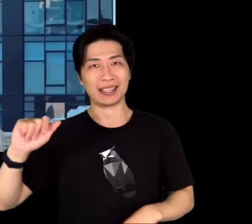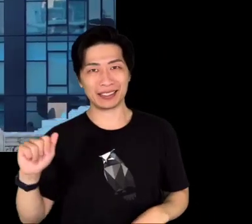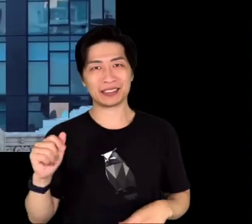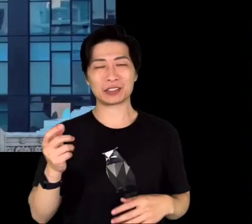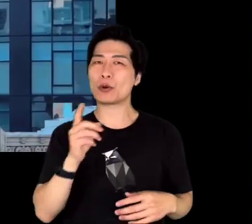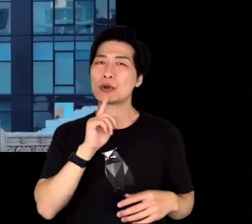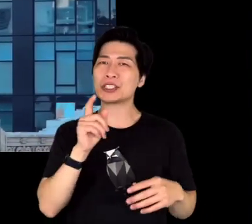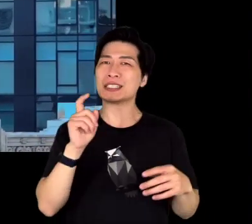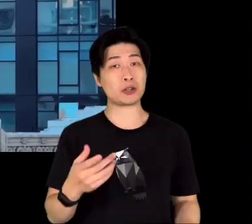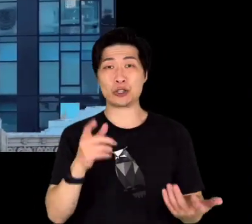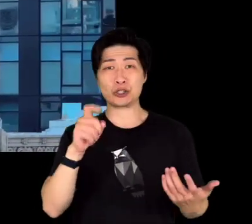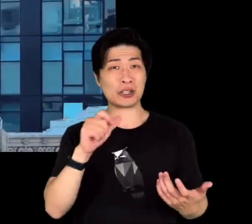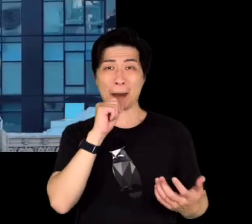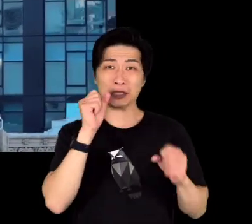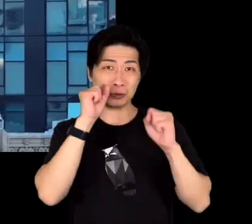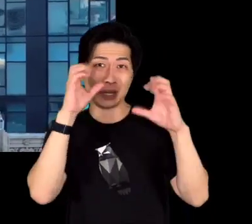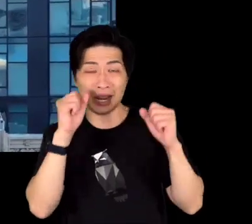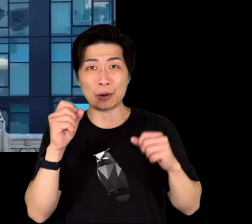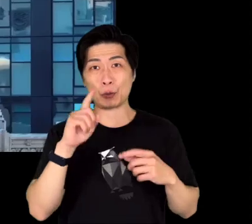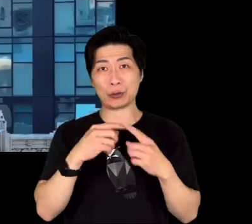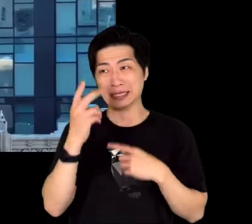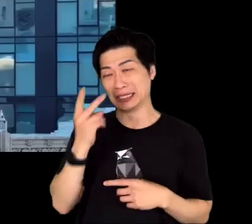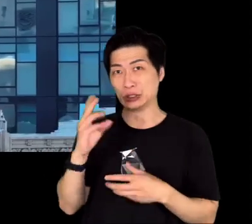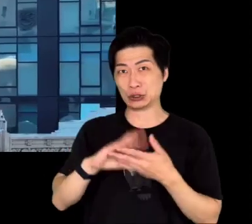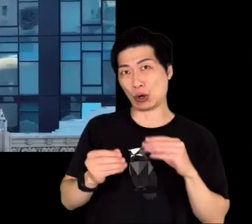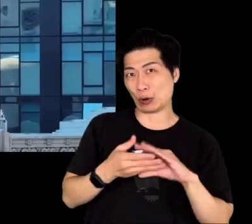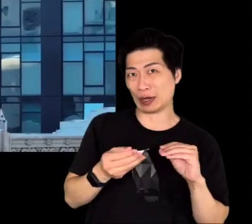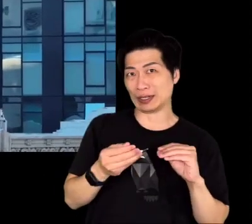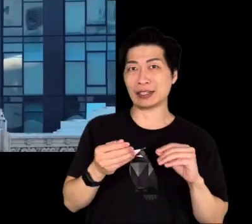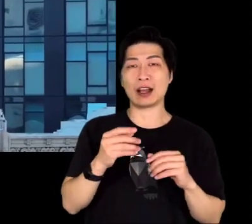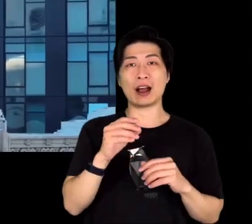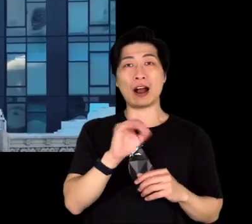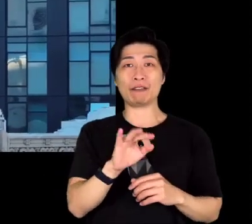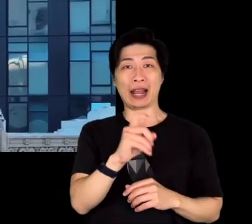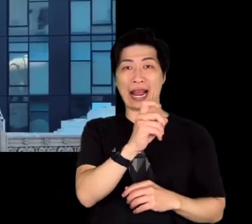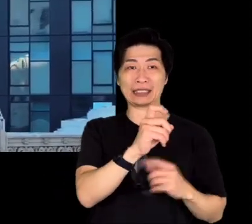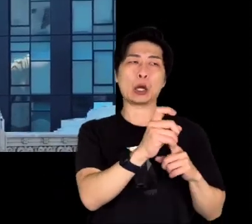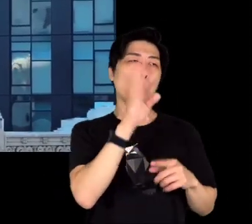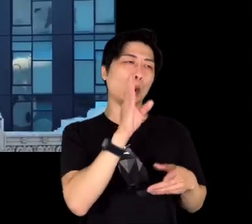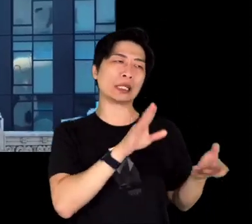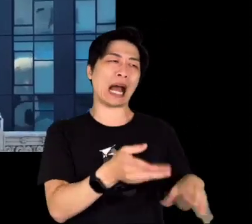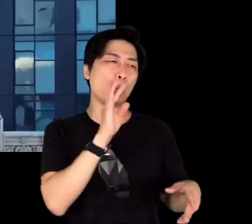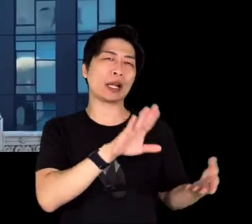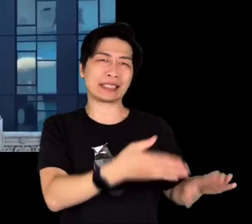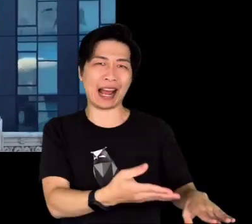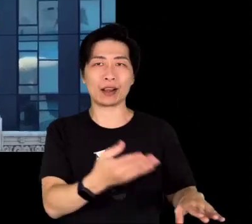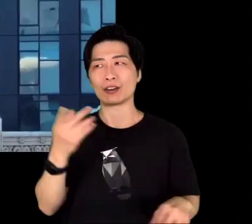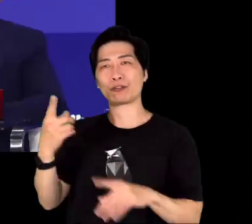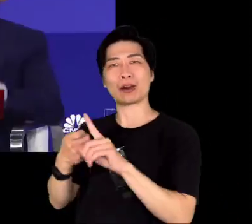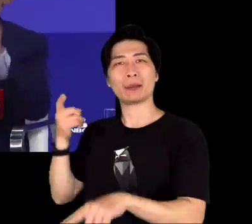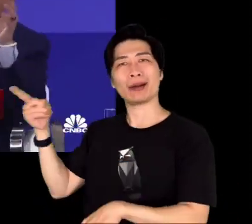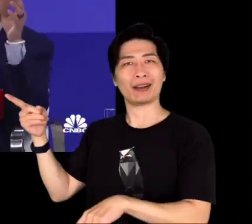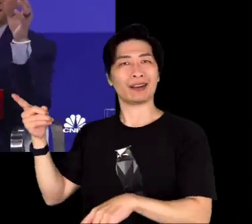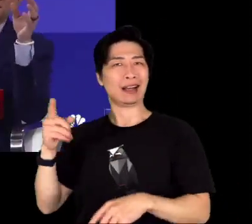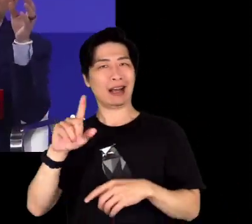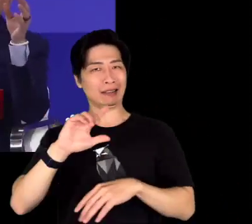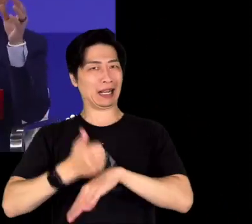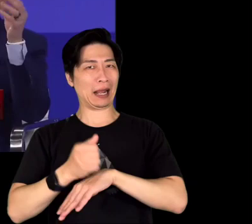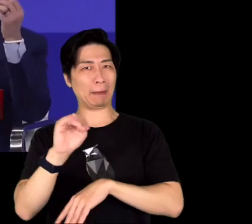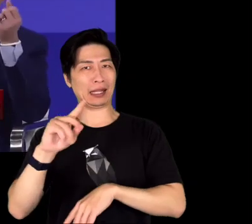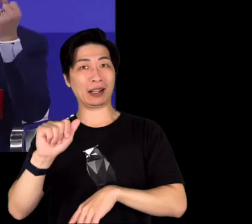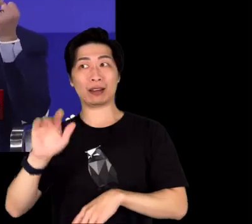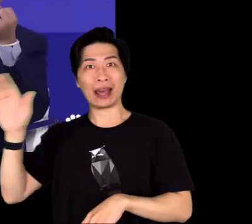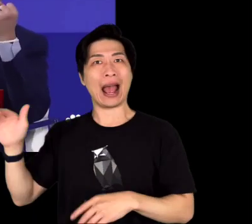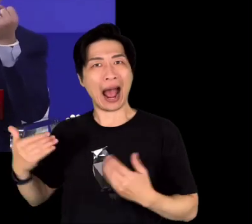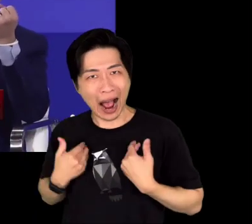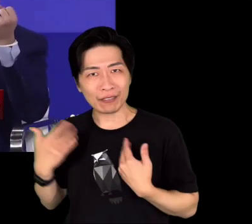biggest competitor. Therefore, it should surprise no one when we see stories of X's perceived demise in legacy media. There is a negative incentive for